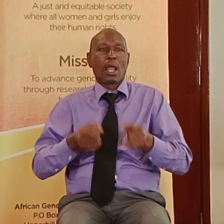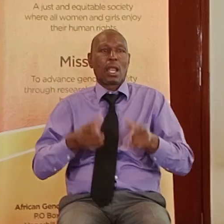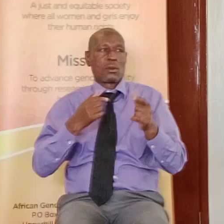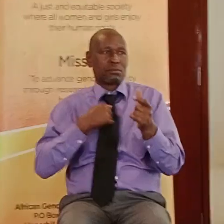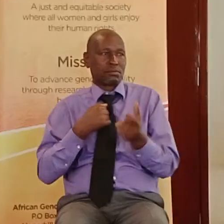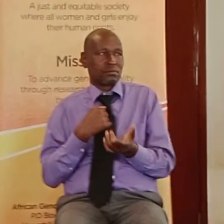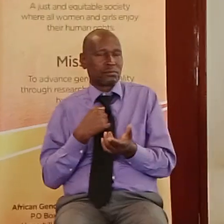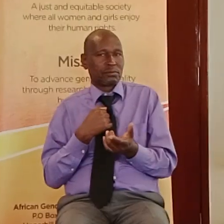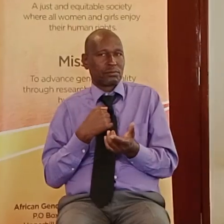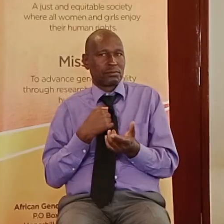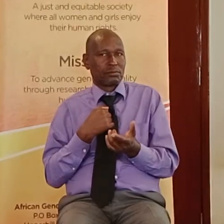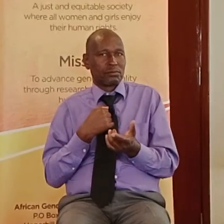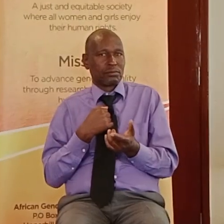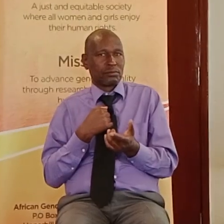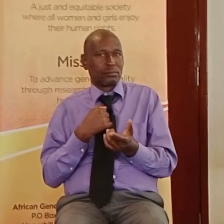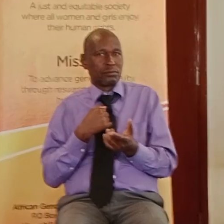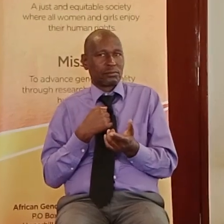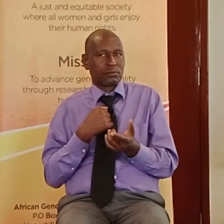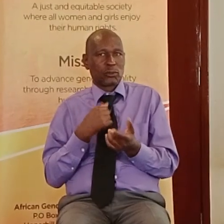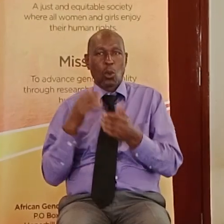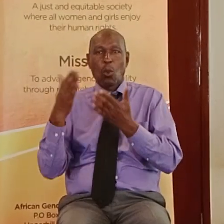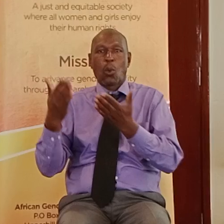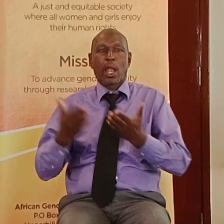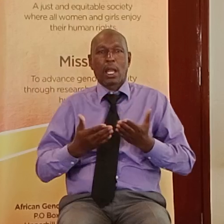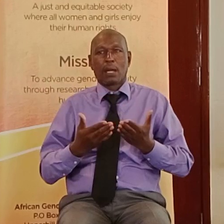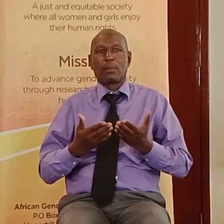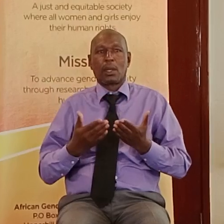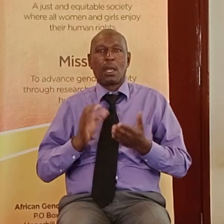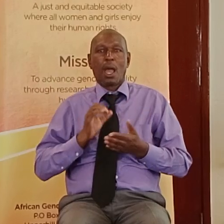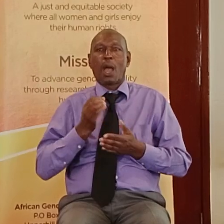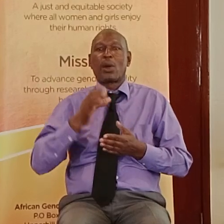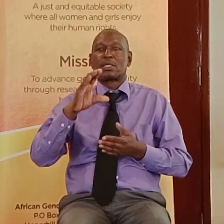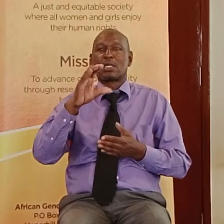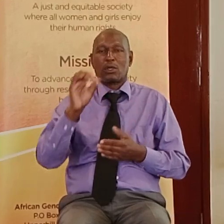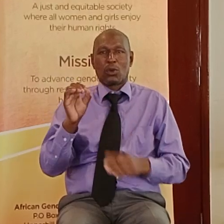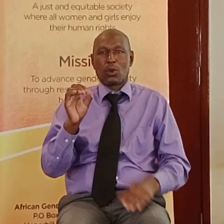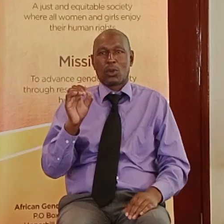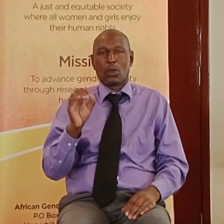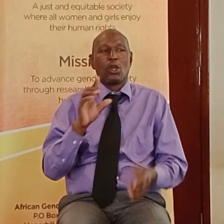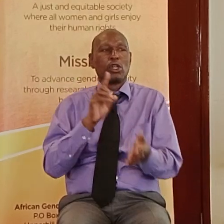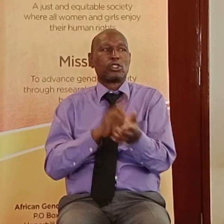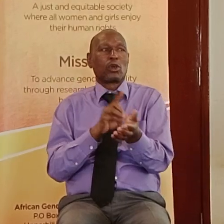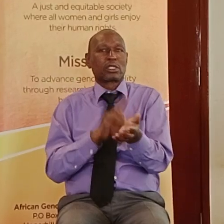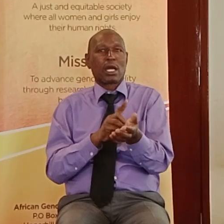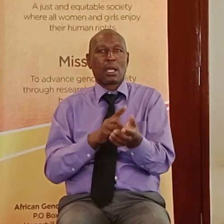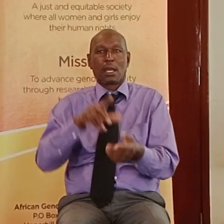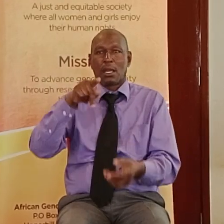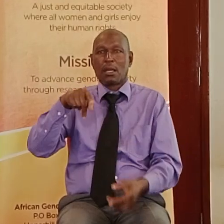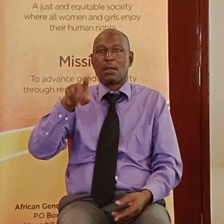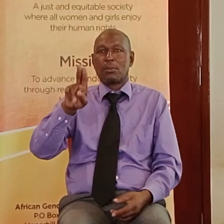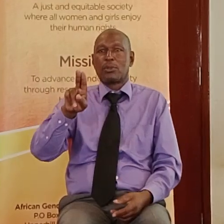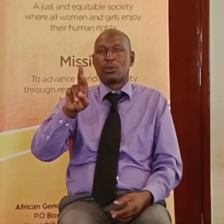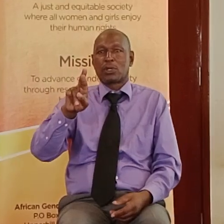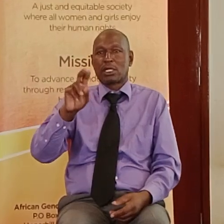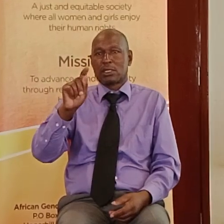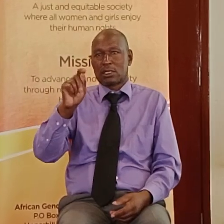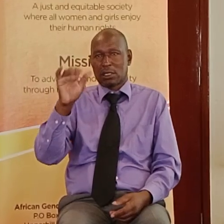to welcome our CEO, Dr. Purity Gina, to lead us in the next